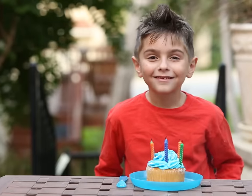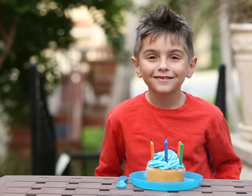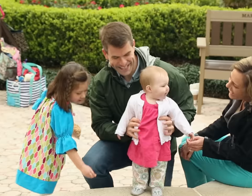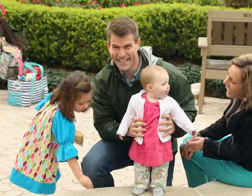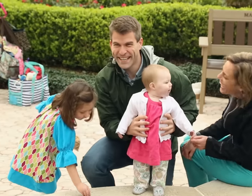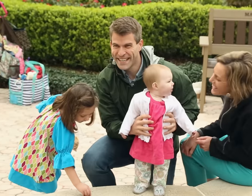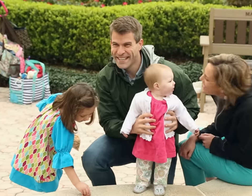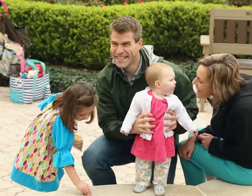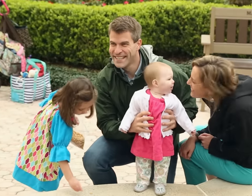here